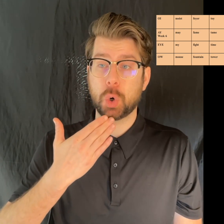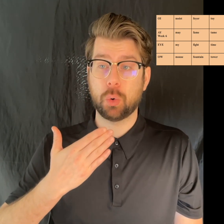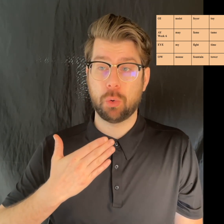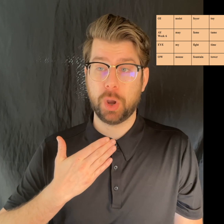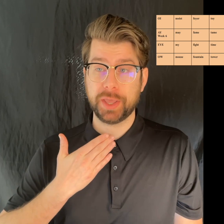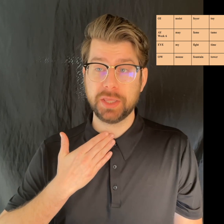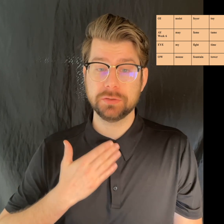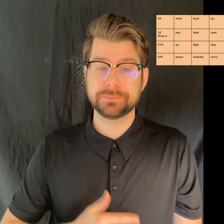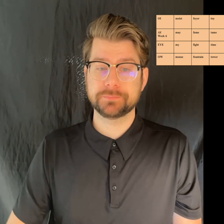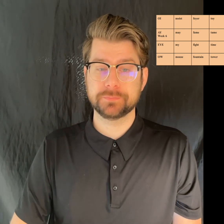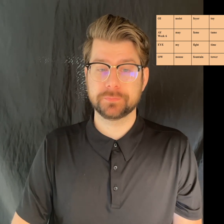toy,